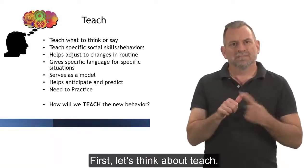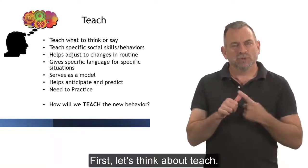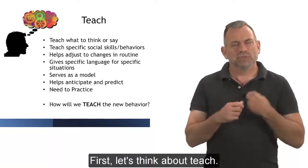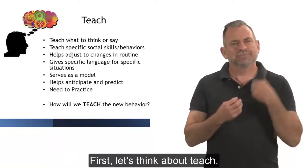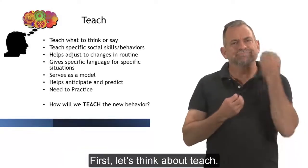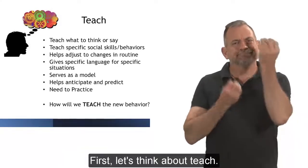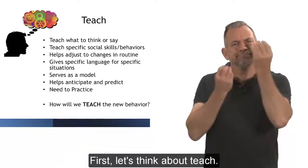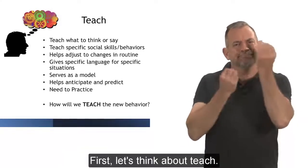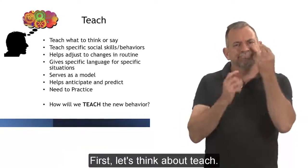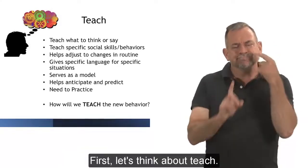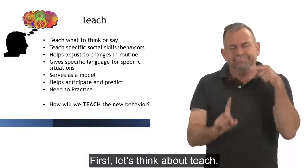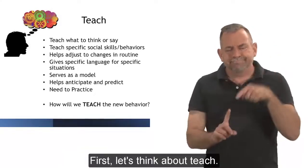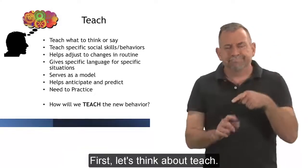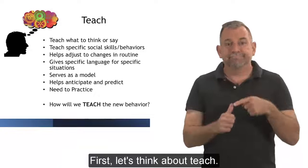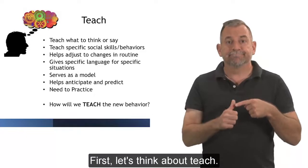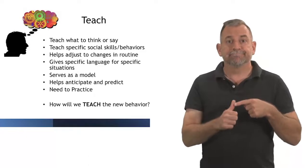First, let's think about teach.